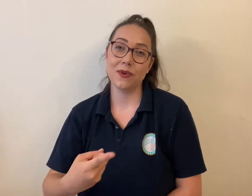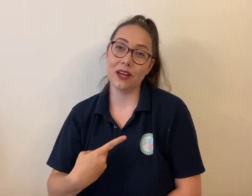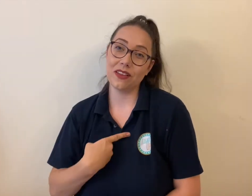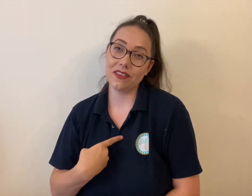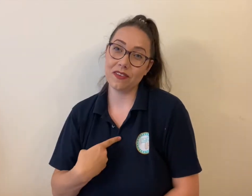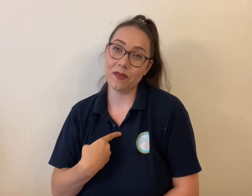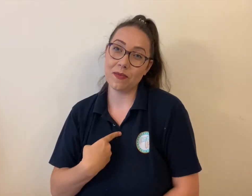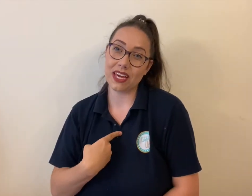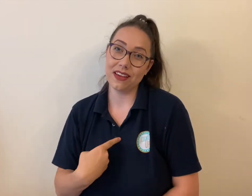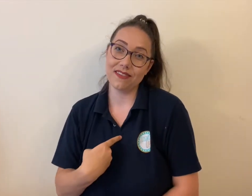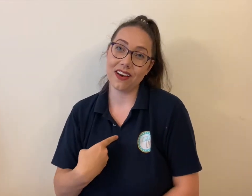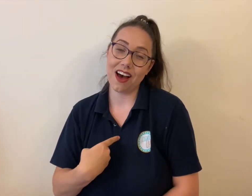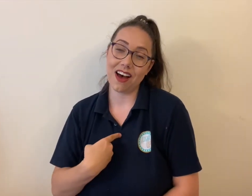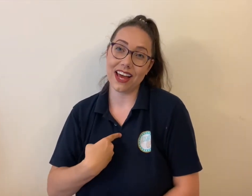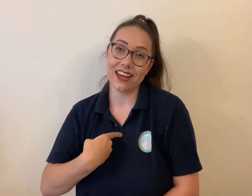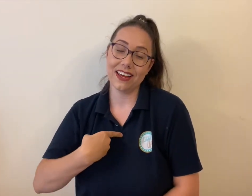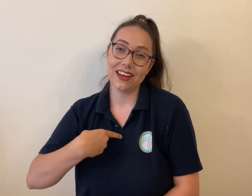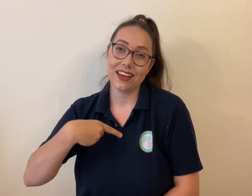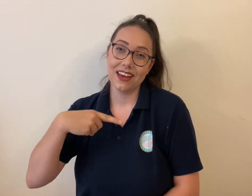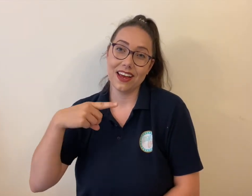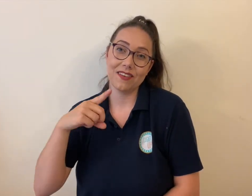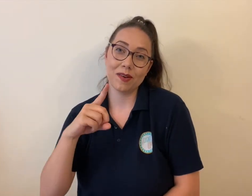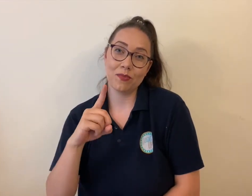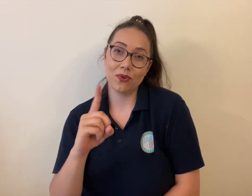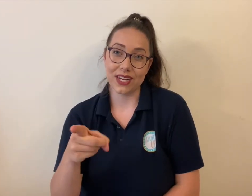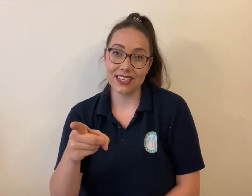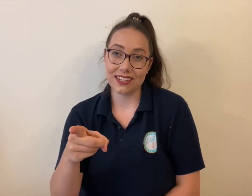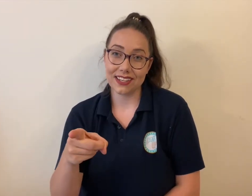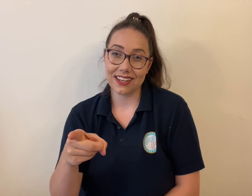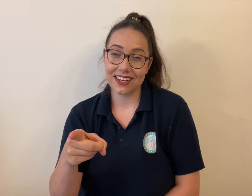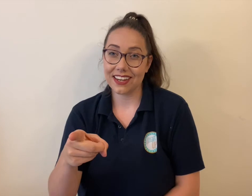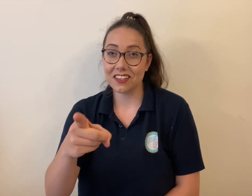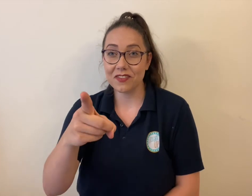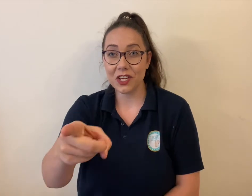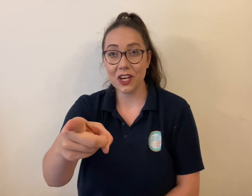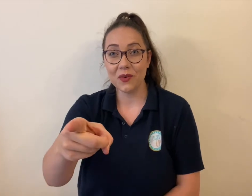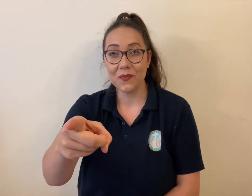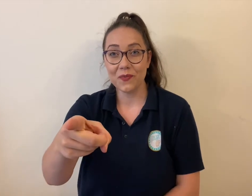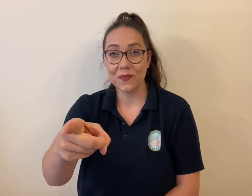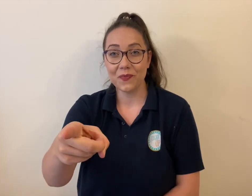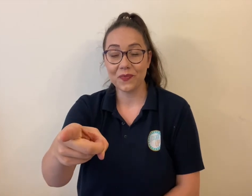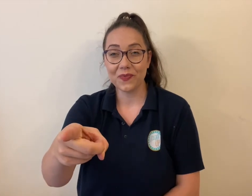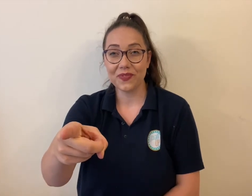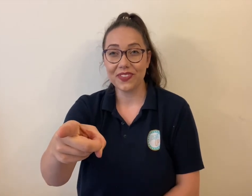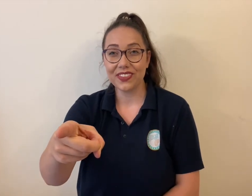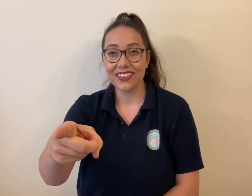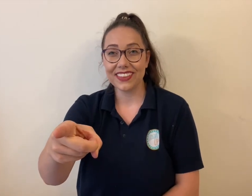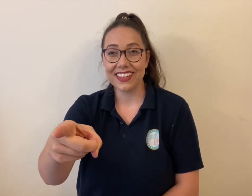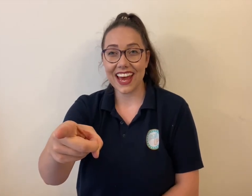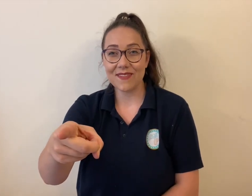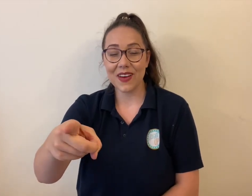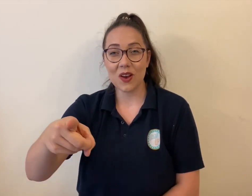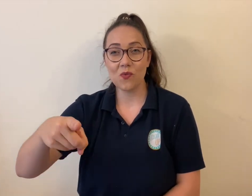know that this is for me, for I, and if I point, it's for you. Yeah, and